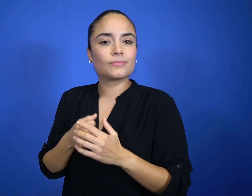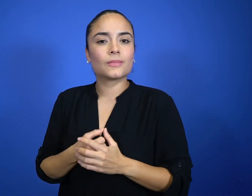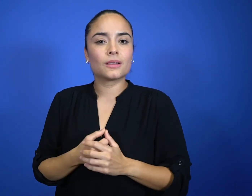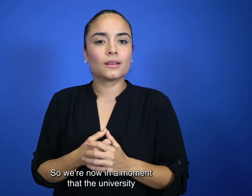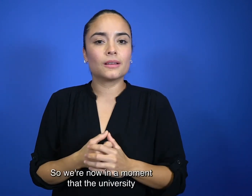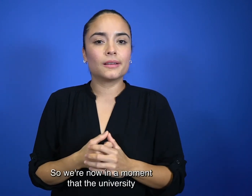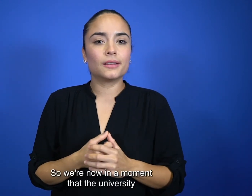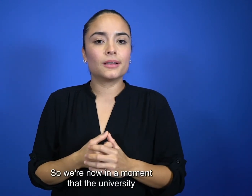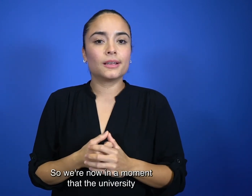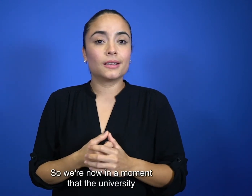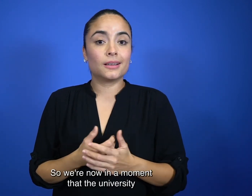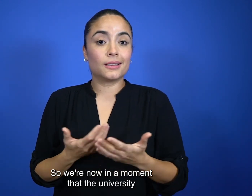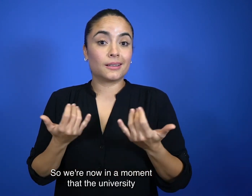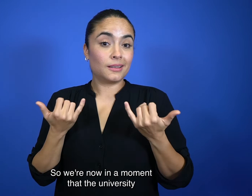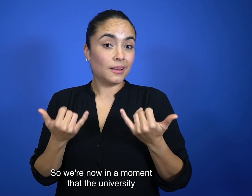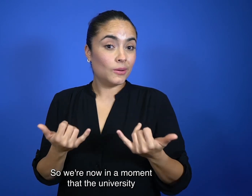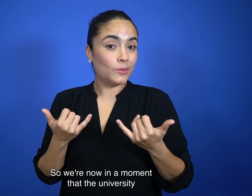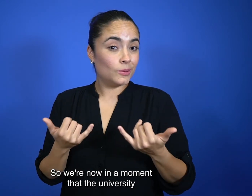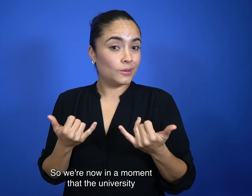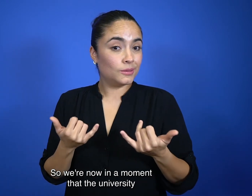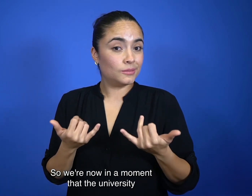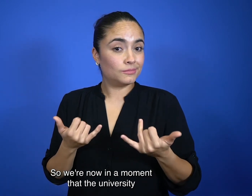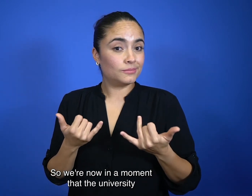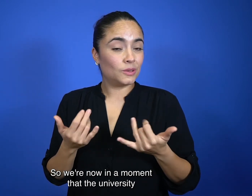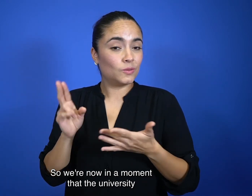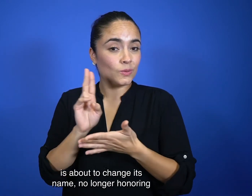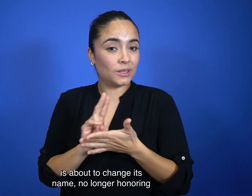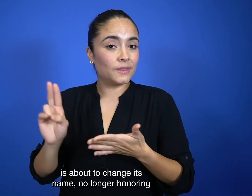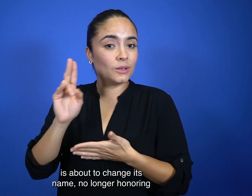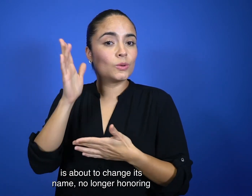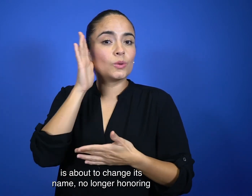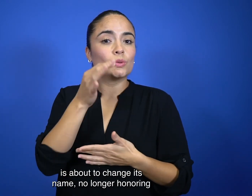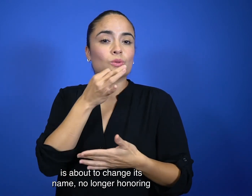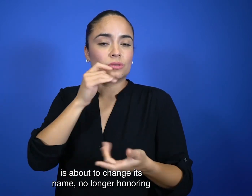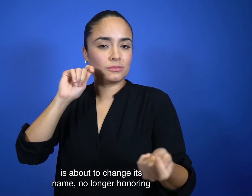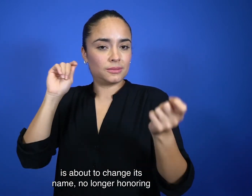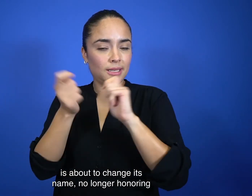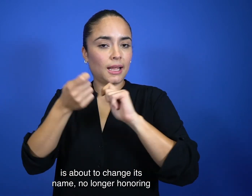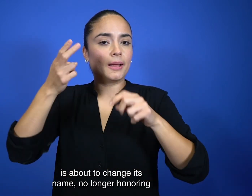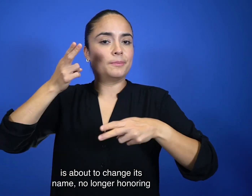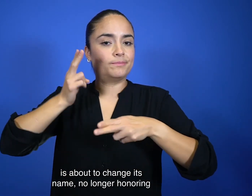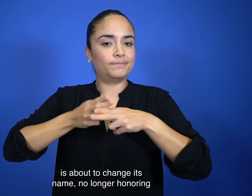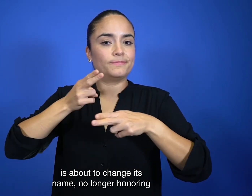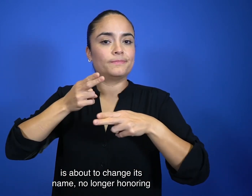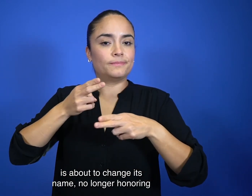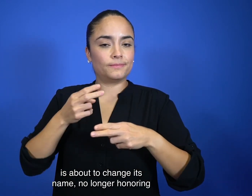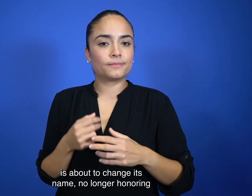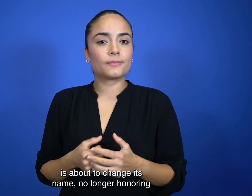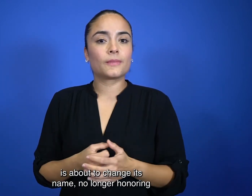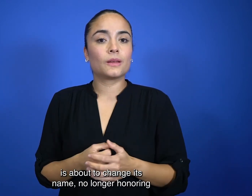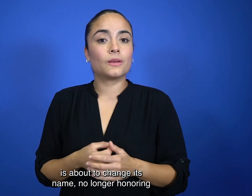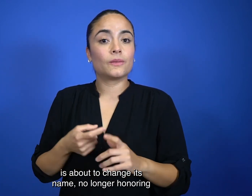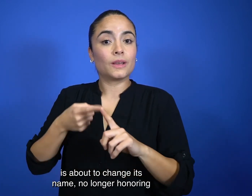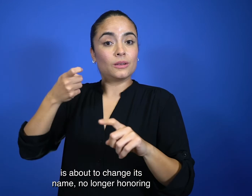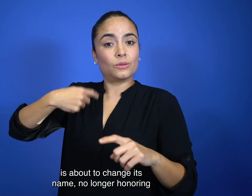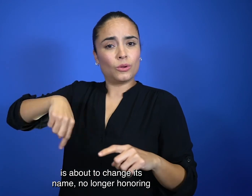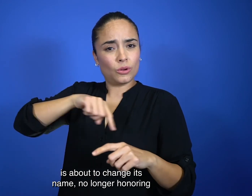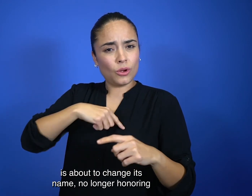So we're now in a moment that the university is about to change its name, no longer honoring